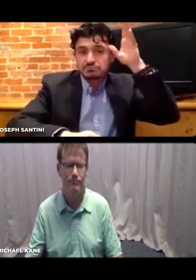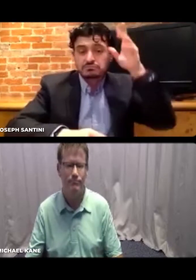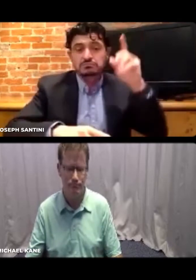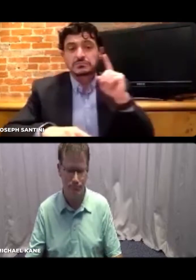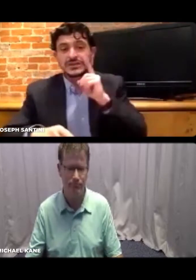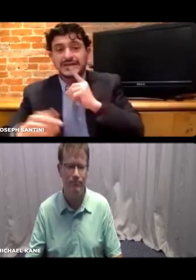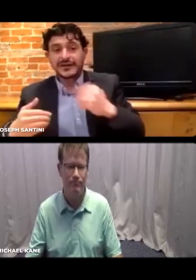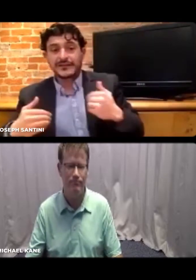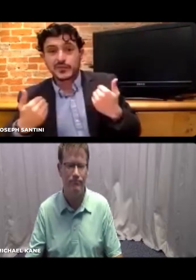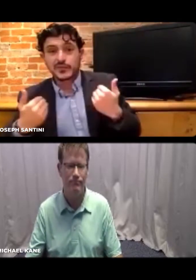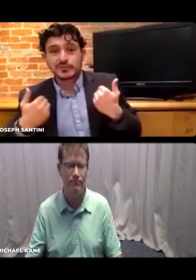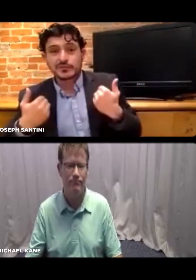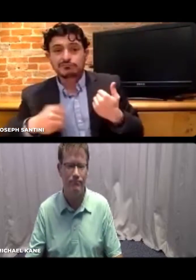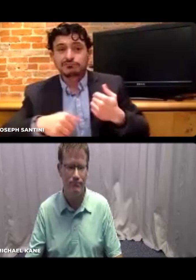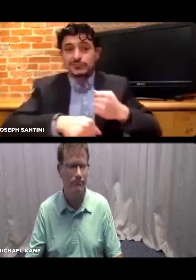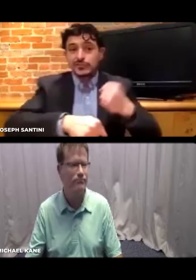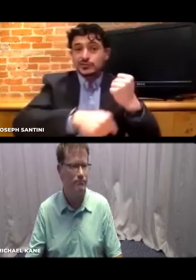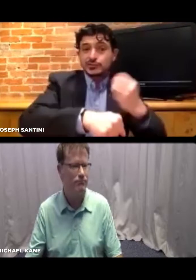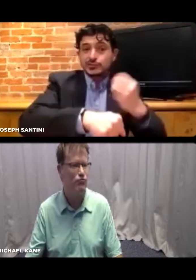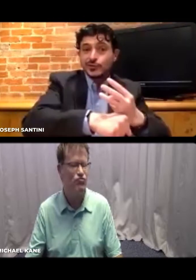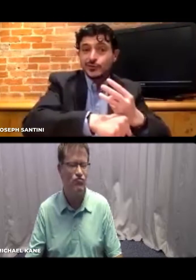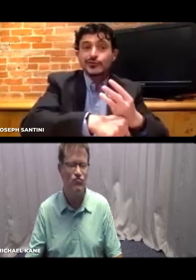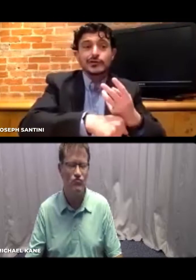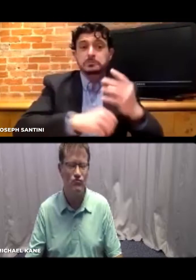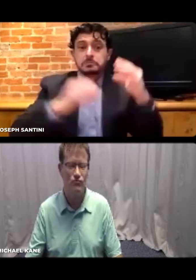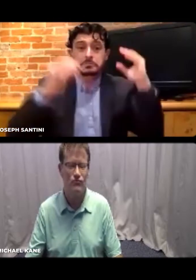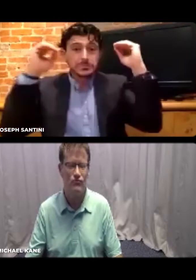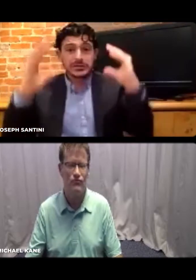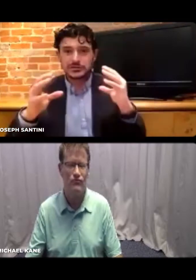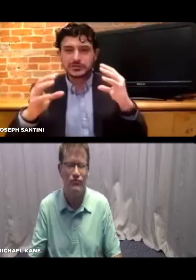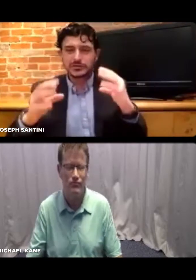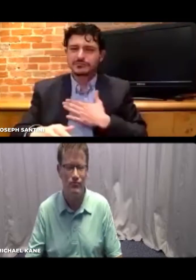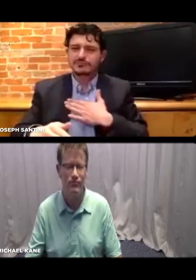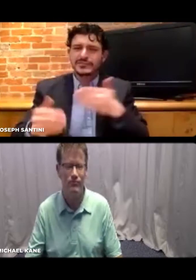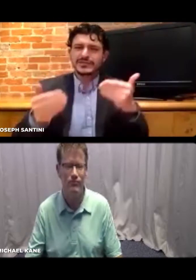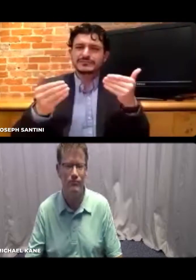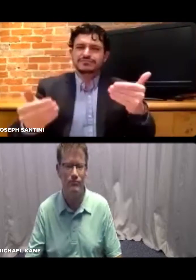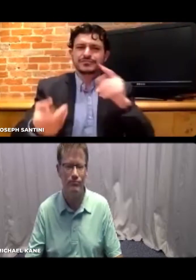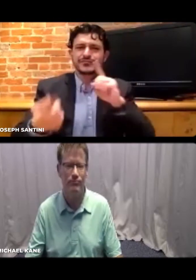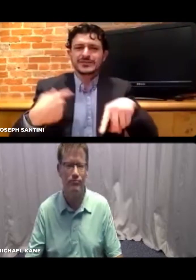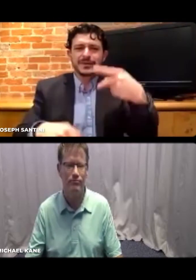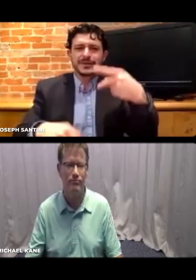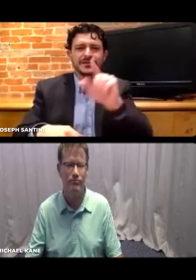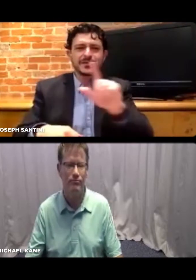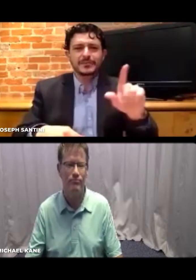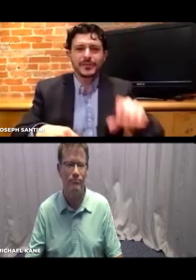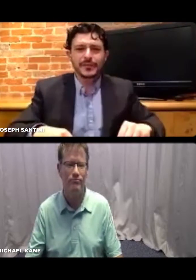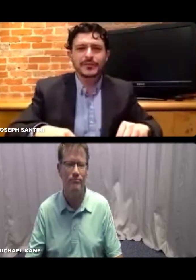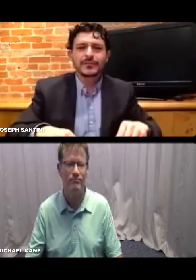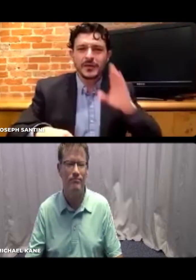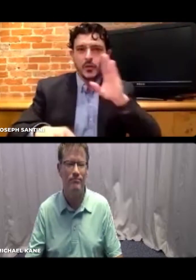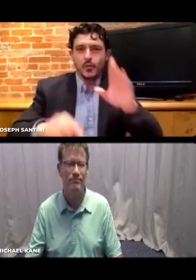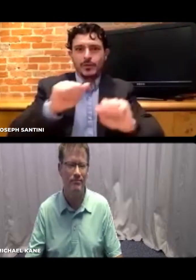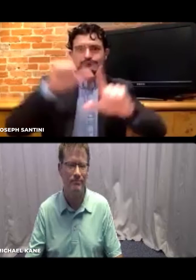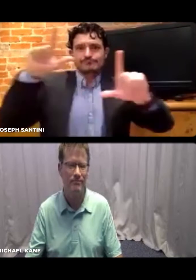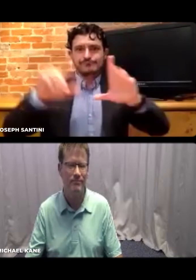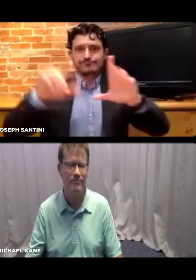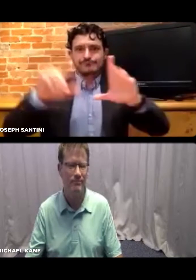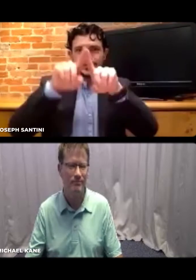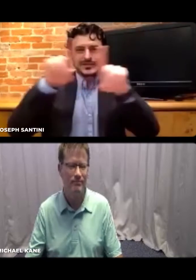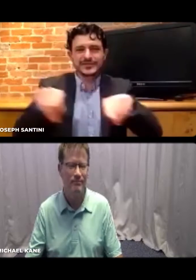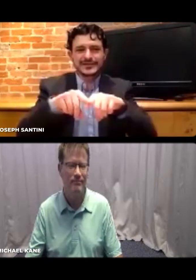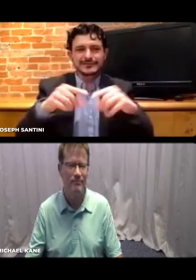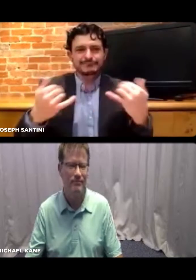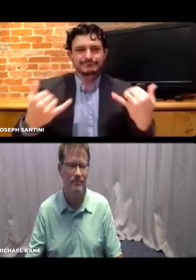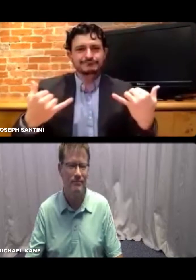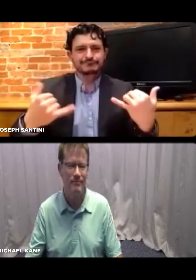Are you a parent? Are you a social worker? Are you a deaf youth yourself? Are you a teacher? If you'd like